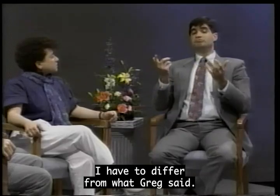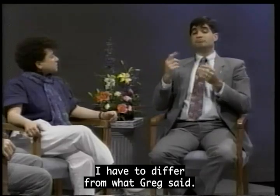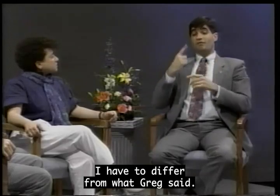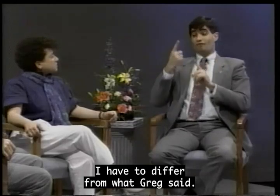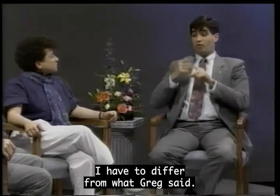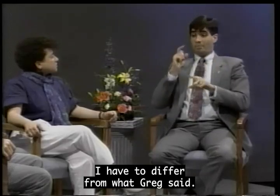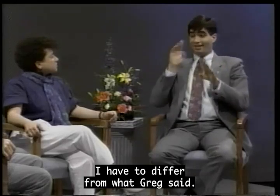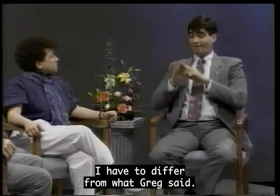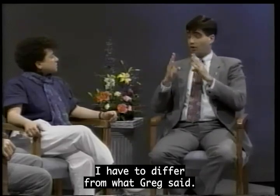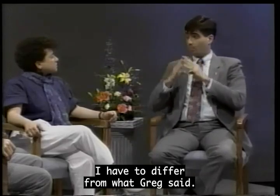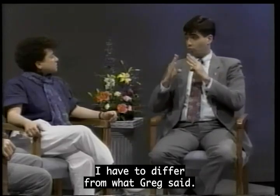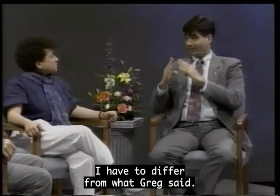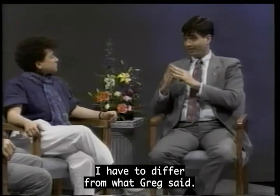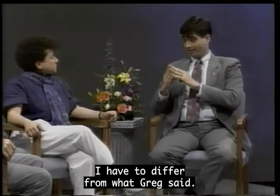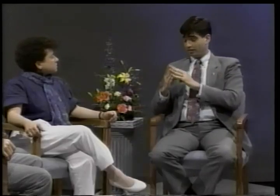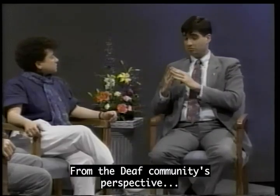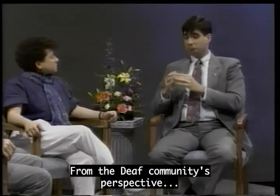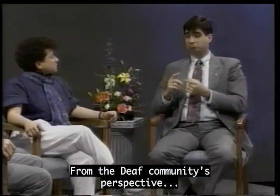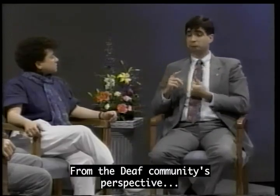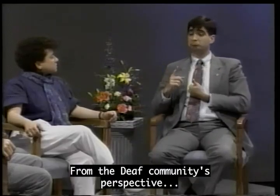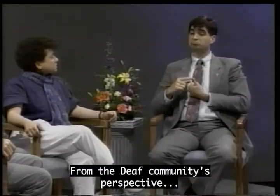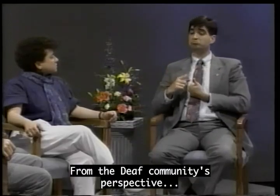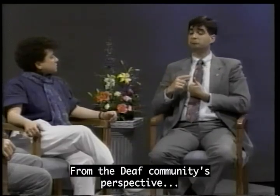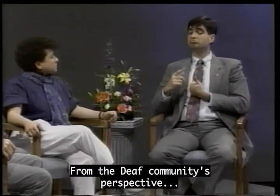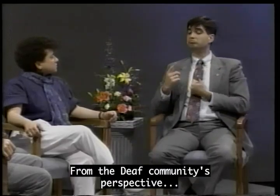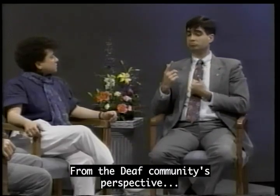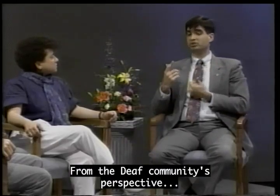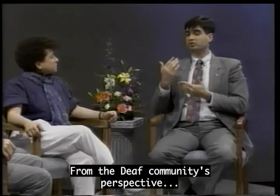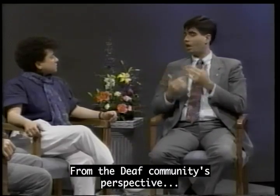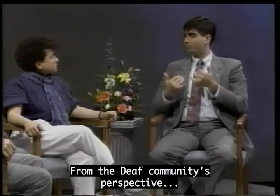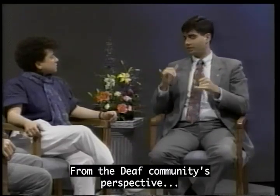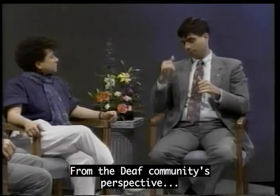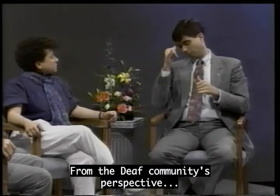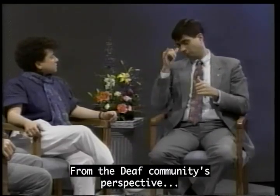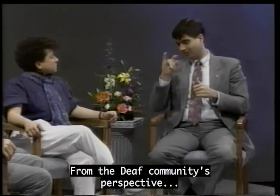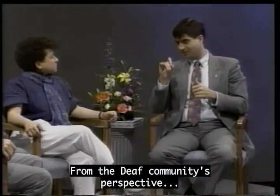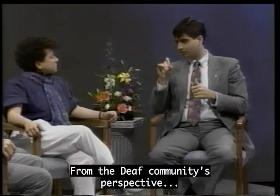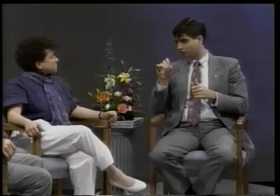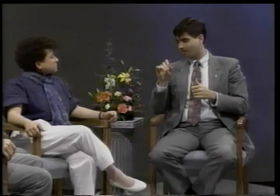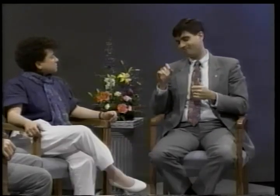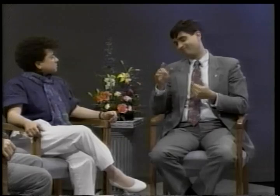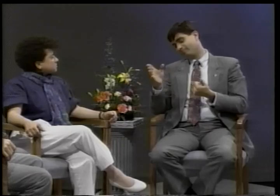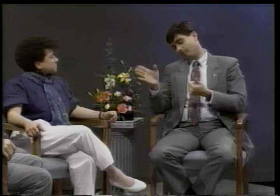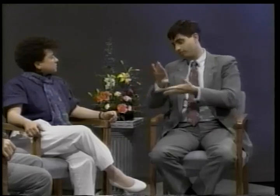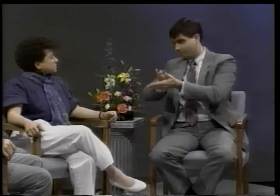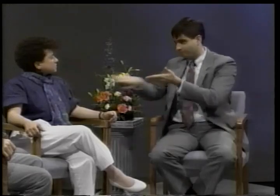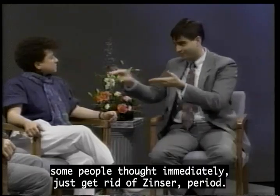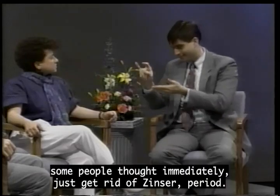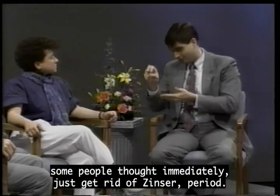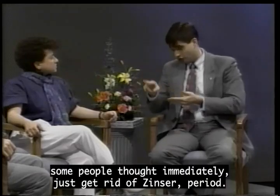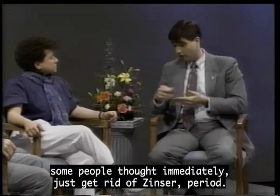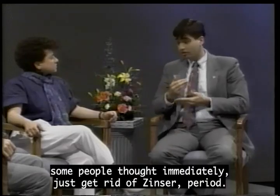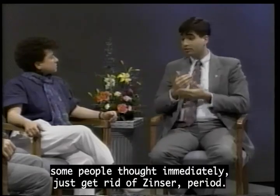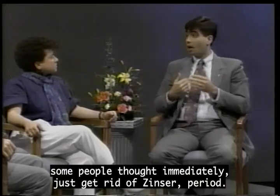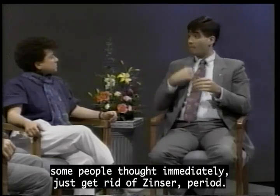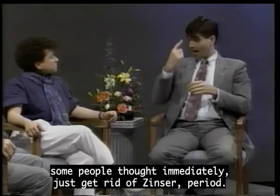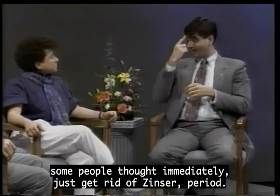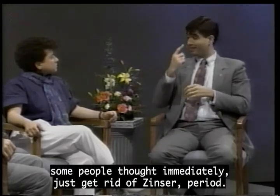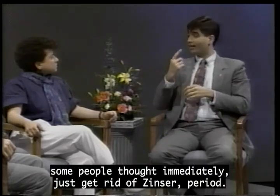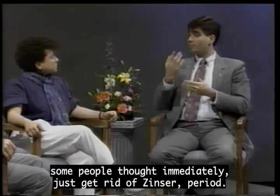Greg said. From the deaf community's perspective, some people thought immediately just